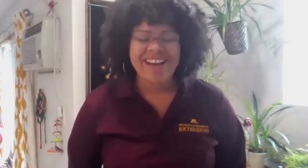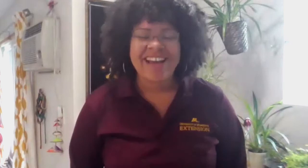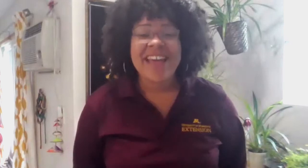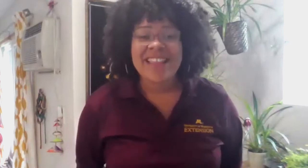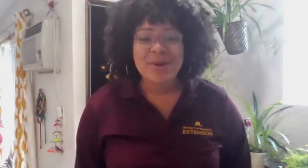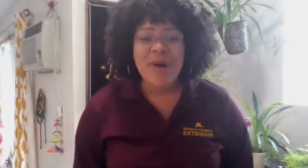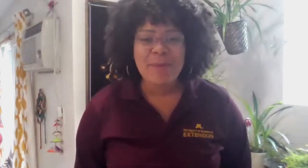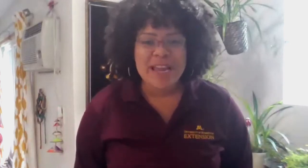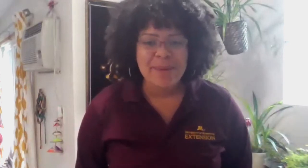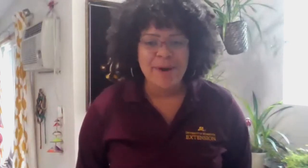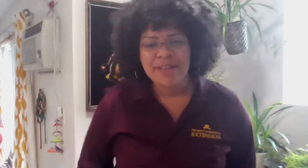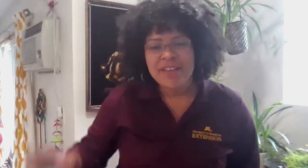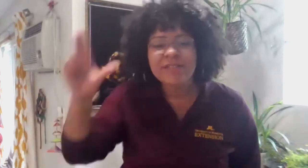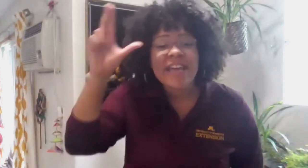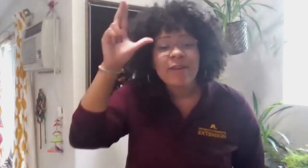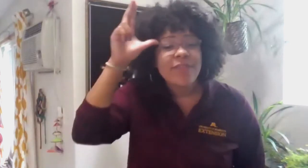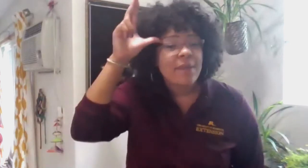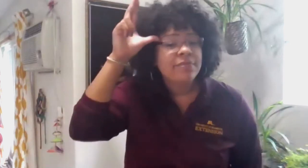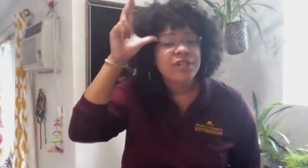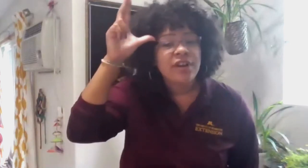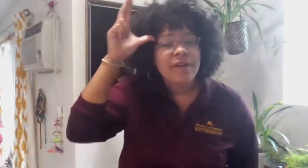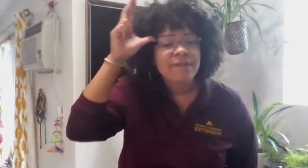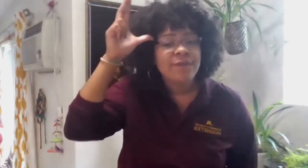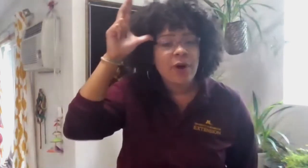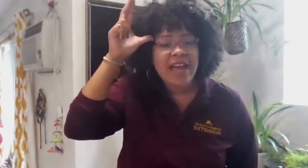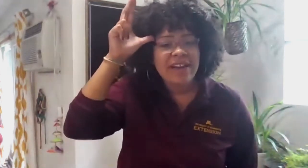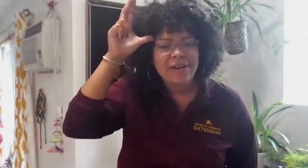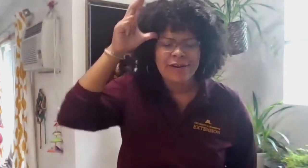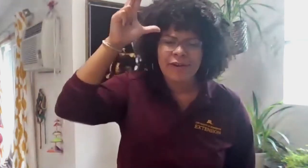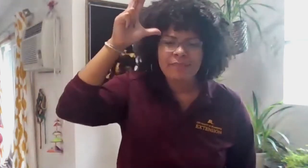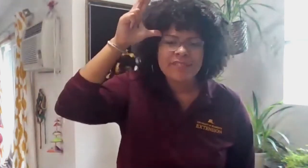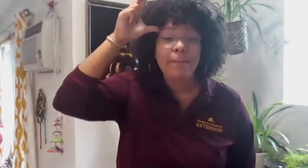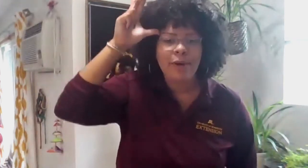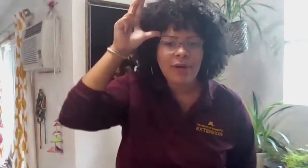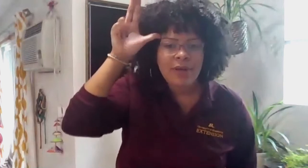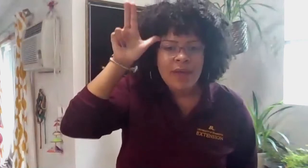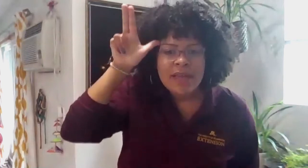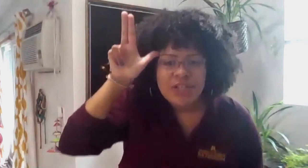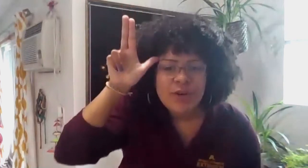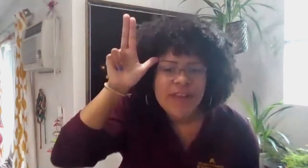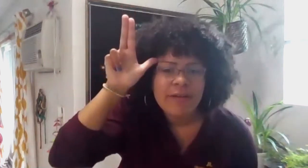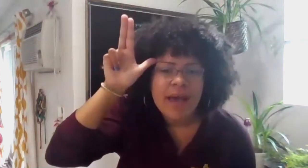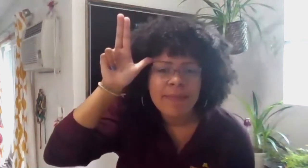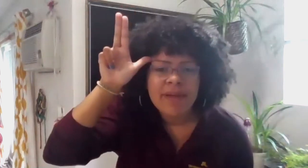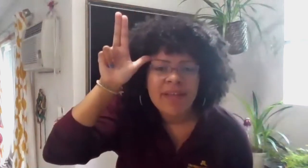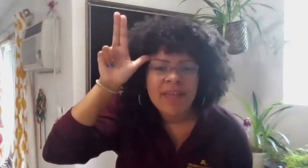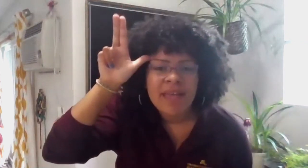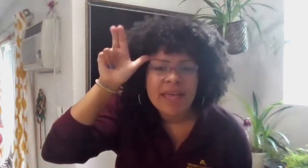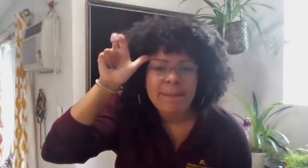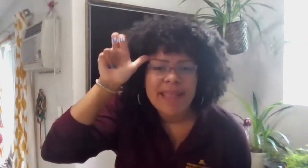Dog. Okay, let's do one more animal. You take your thumb to your forehead or your temple. Two fingers up and bend